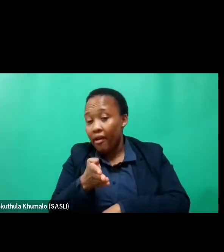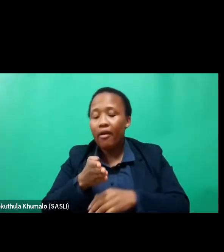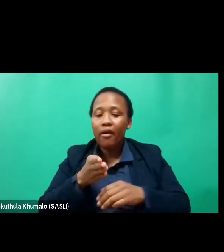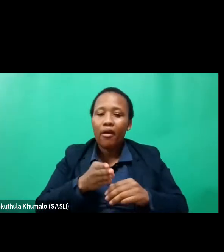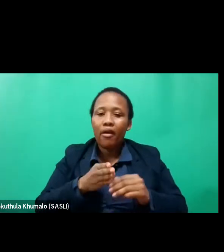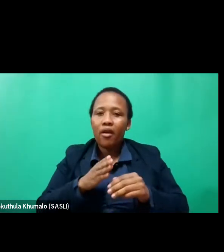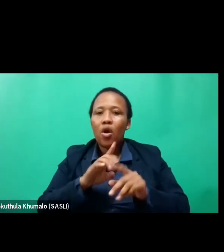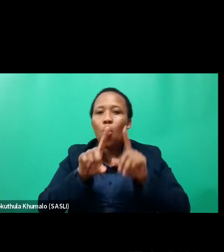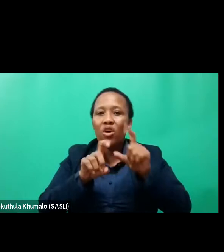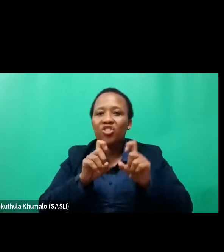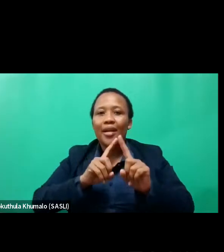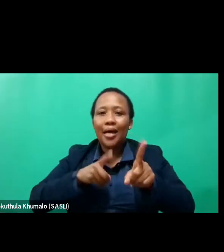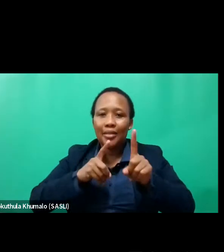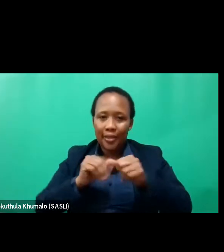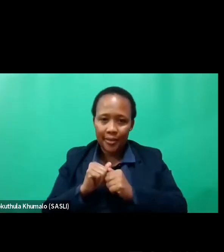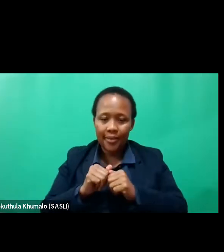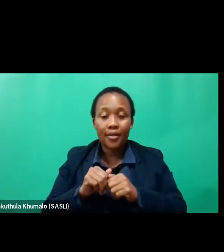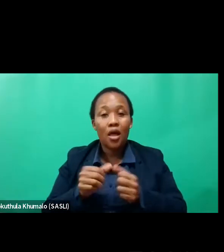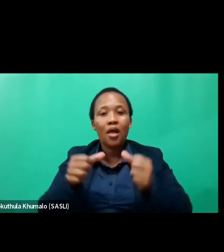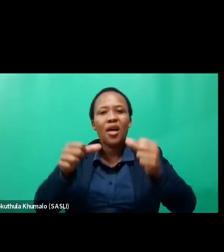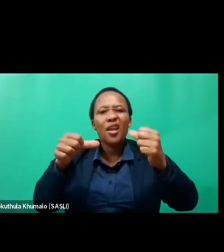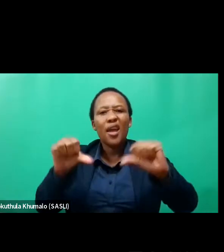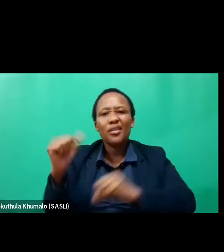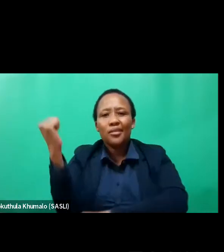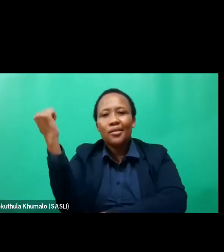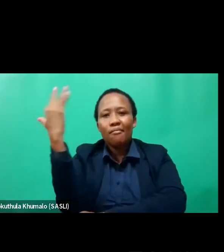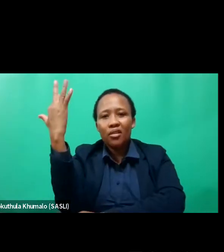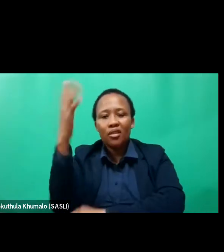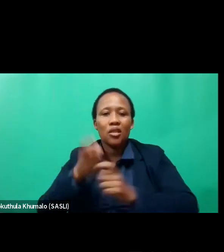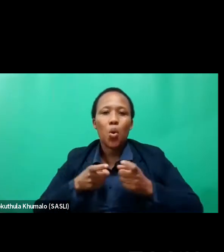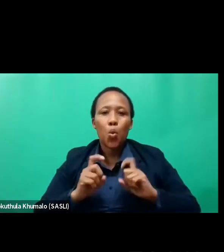rush to the next presentation.